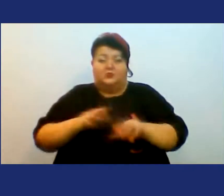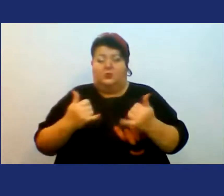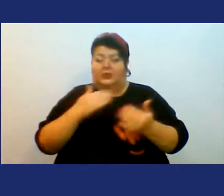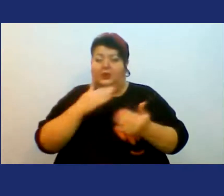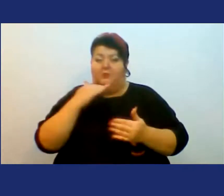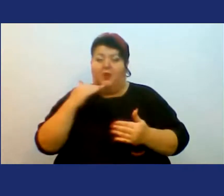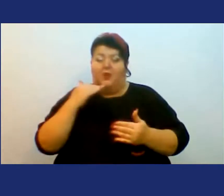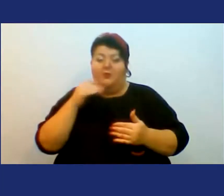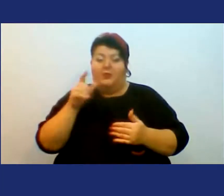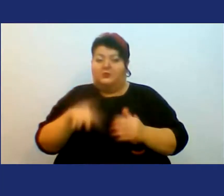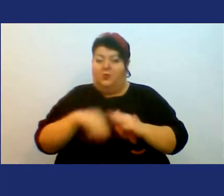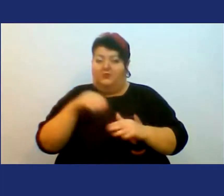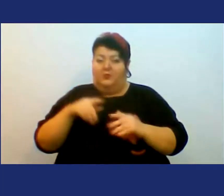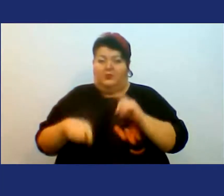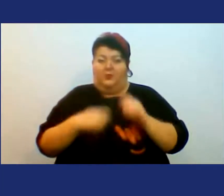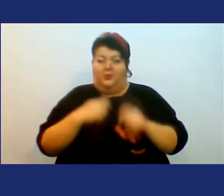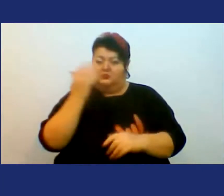another challenge which